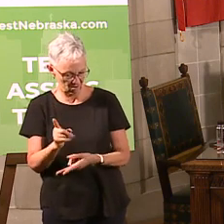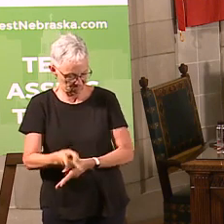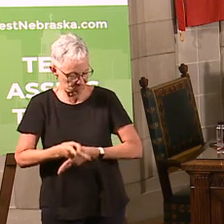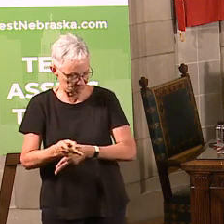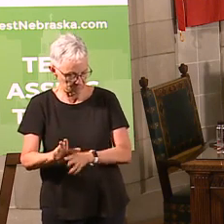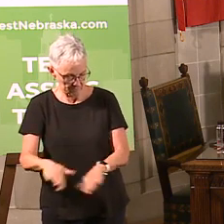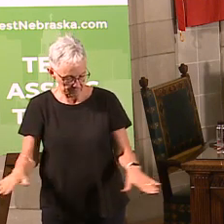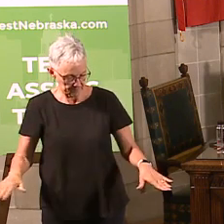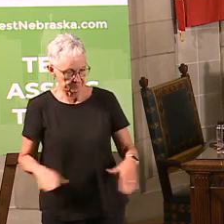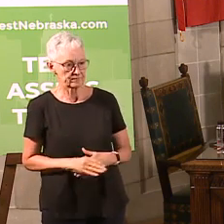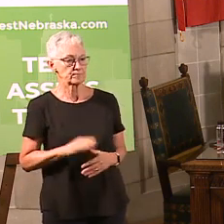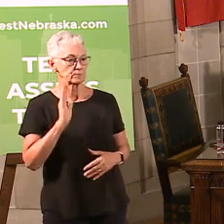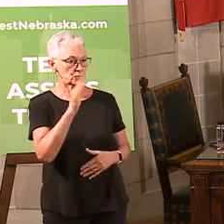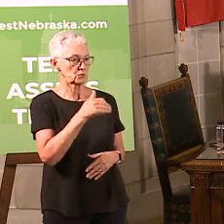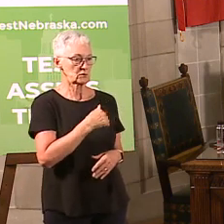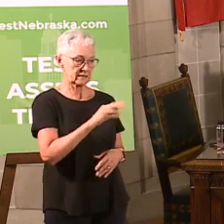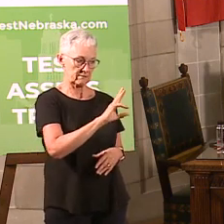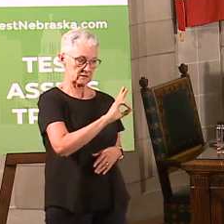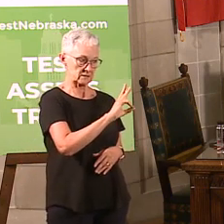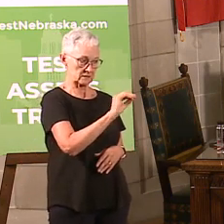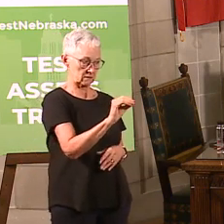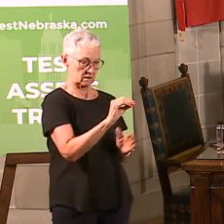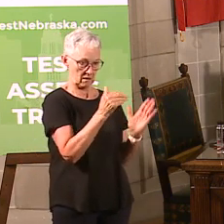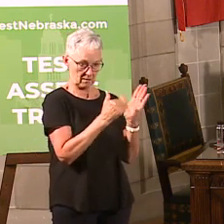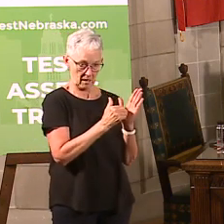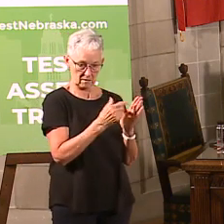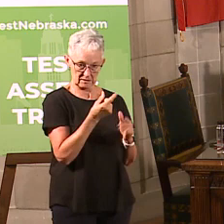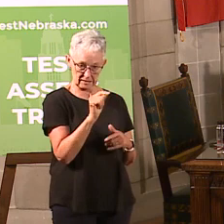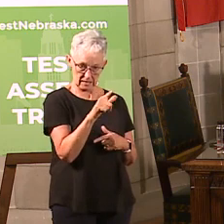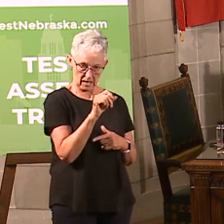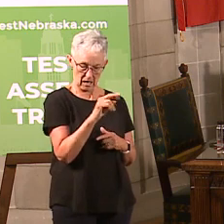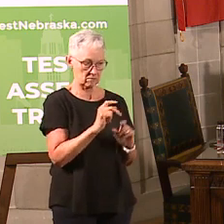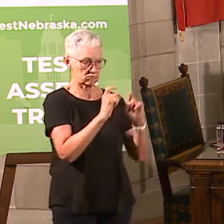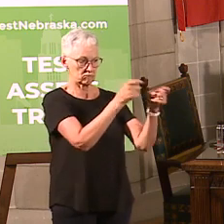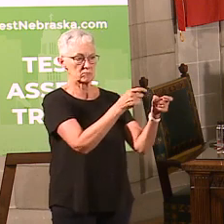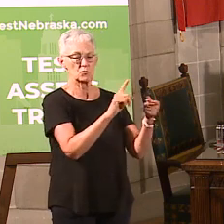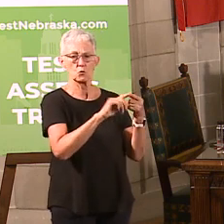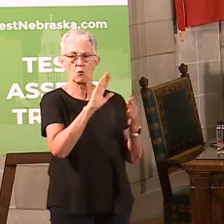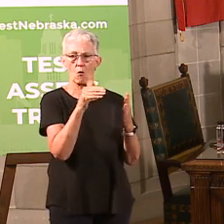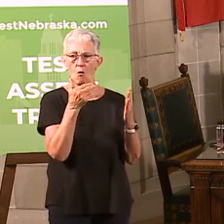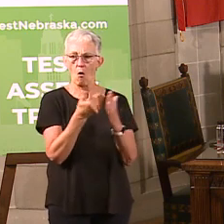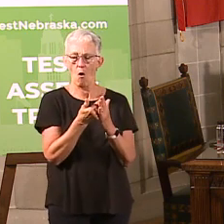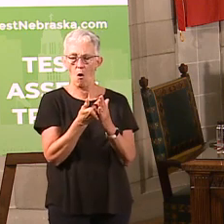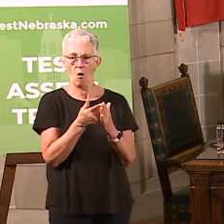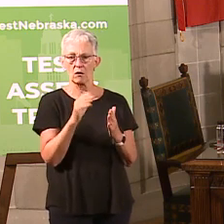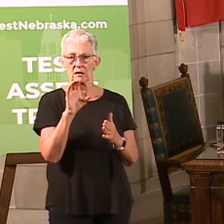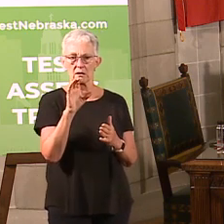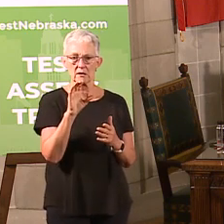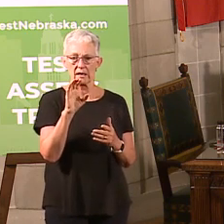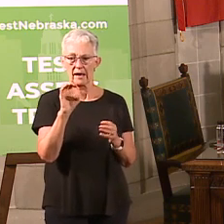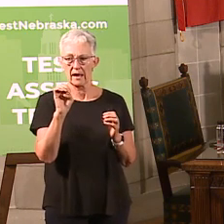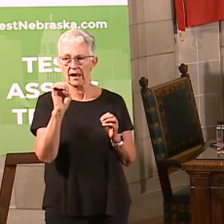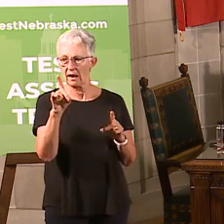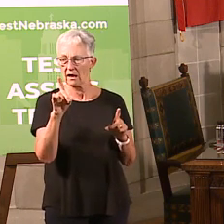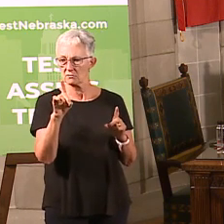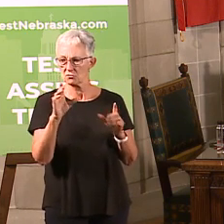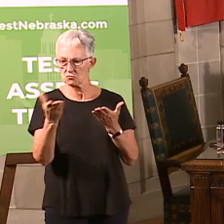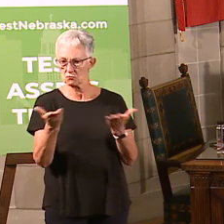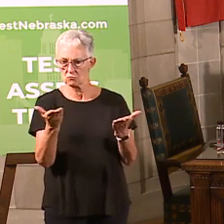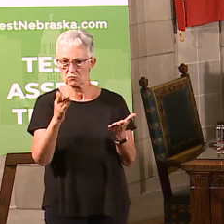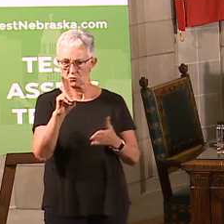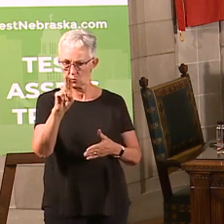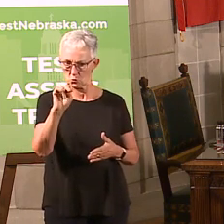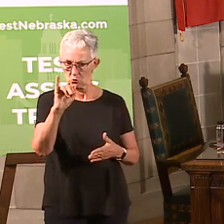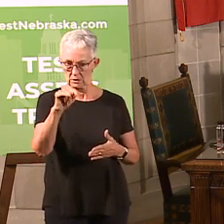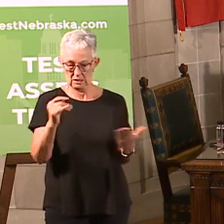deliver 60,000 gallons of hand sanitizer to Nebraska's ESUs for use by K-12 schools in the upcoming